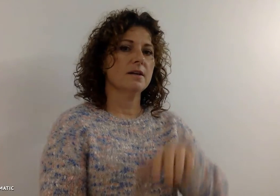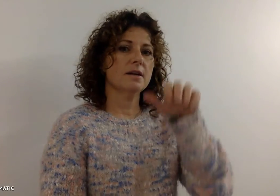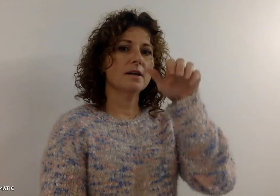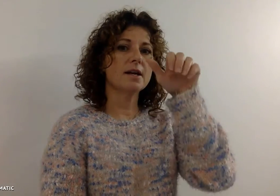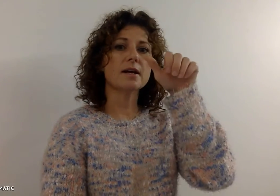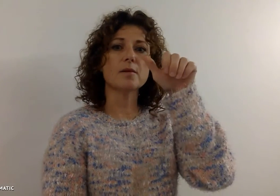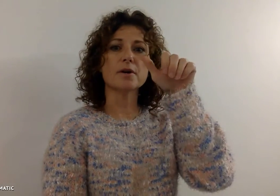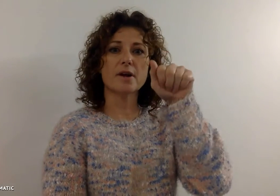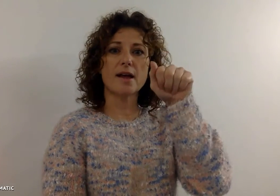And Ann Arbor.